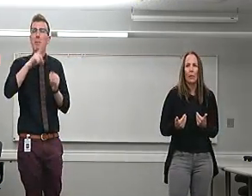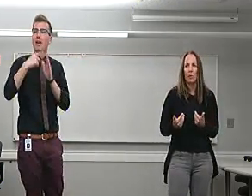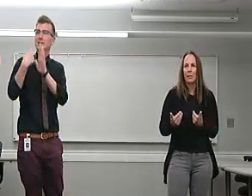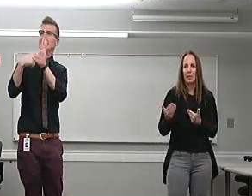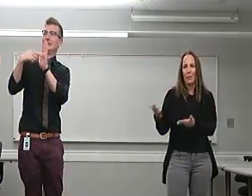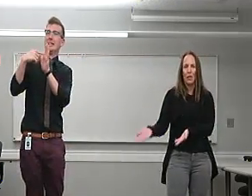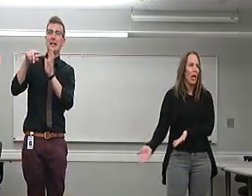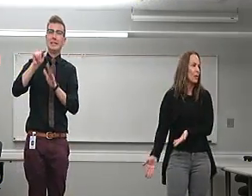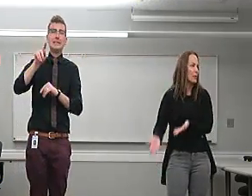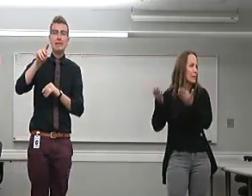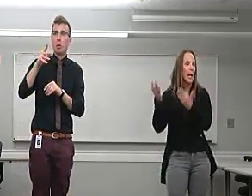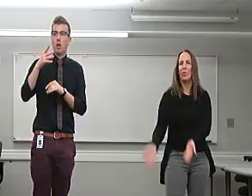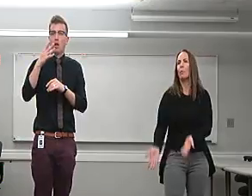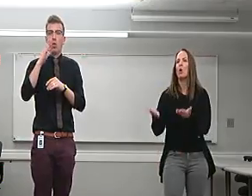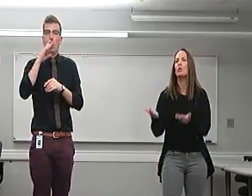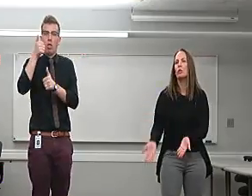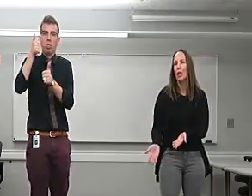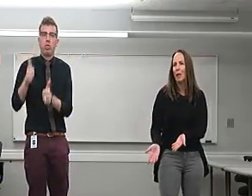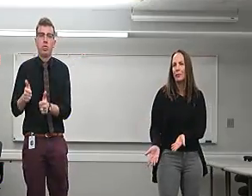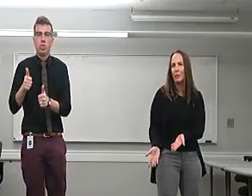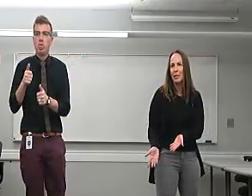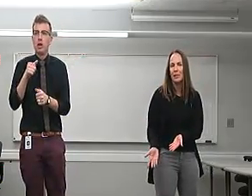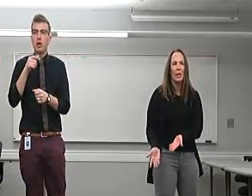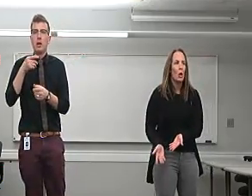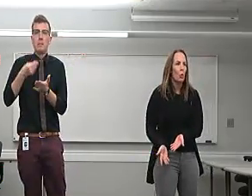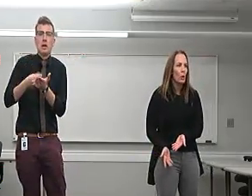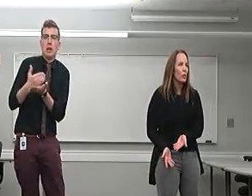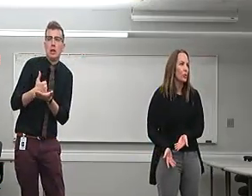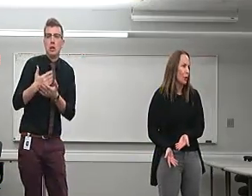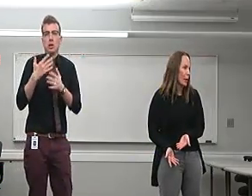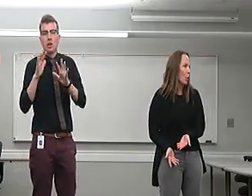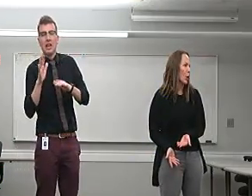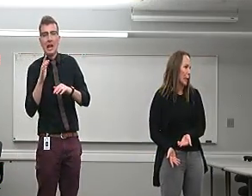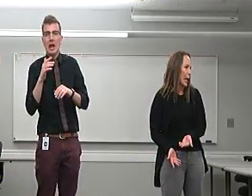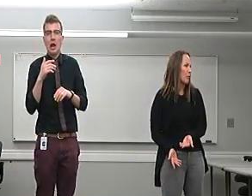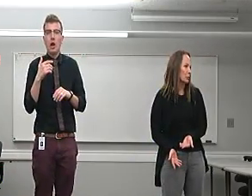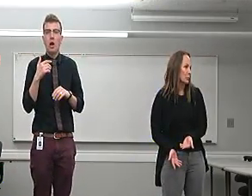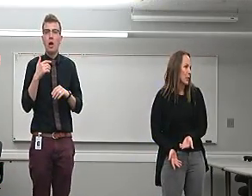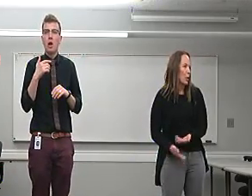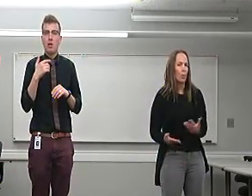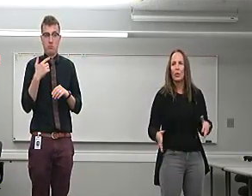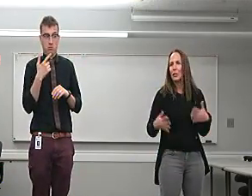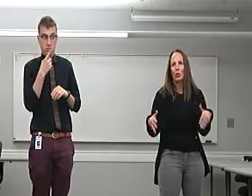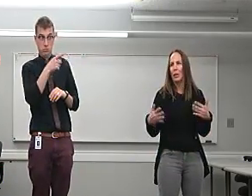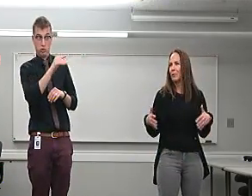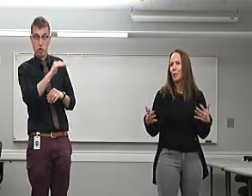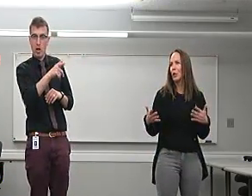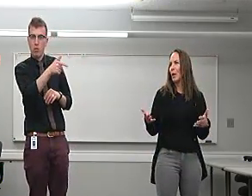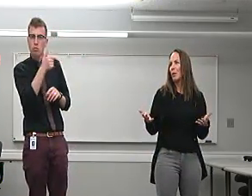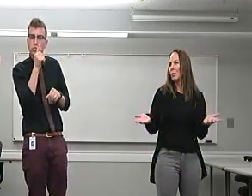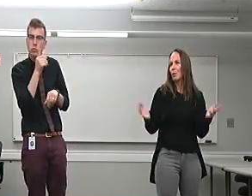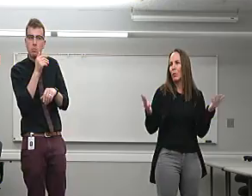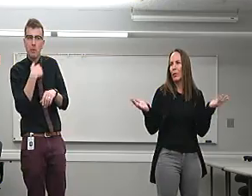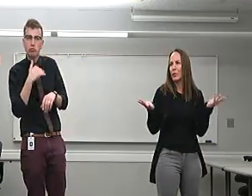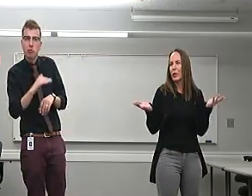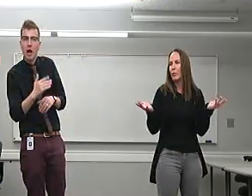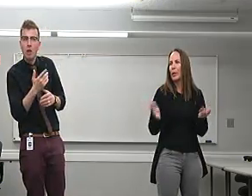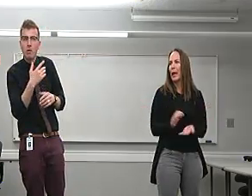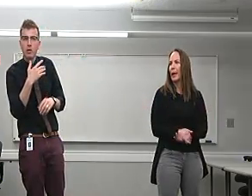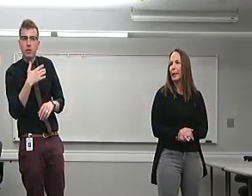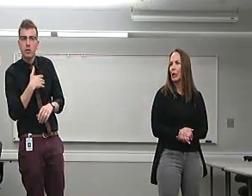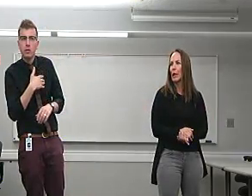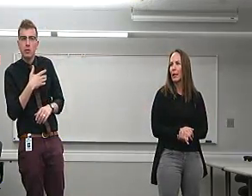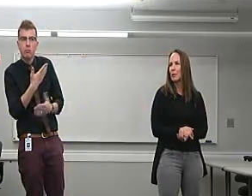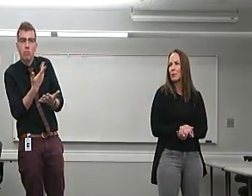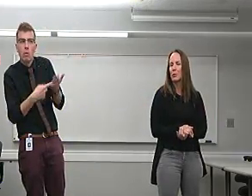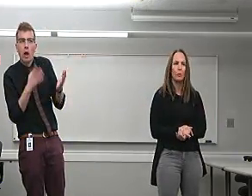child is not the poster child for this. We're just trying to work it out. We're just trying to figure out the stuff we got here and doing